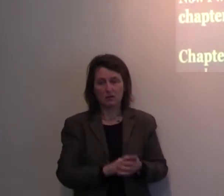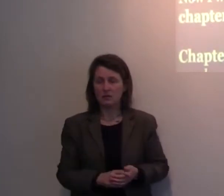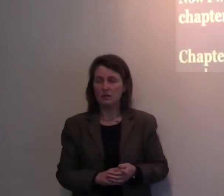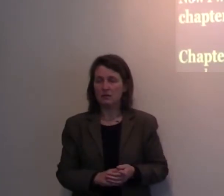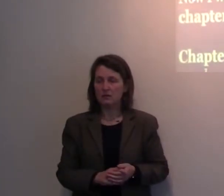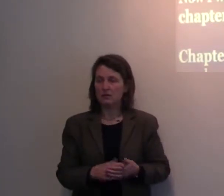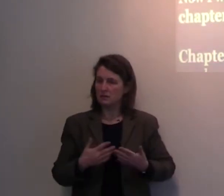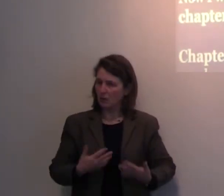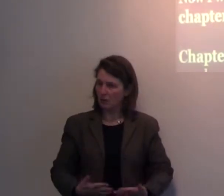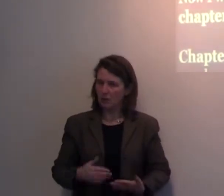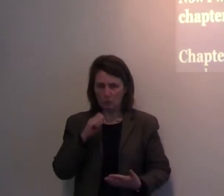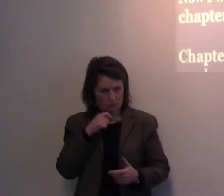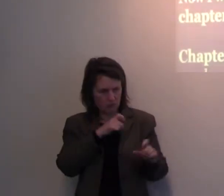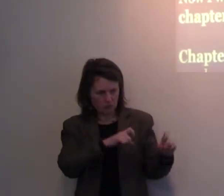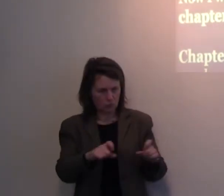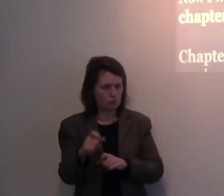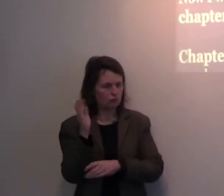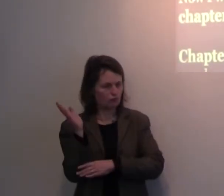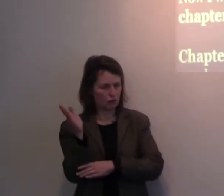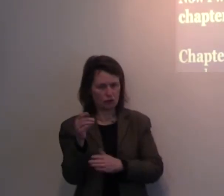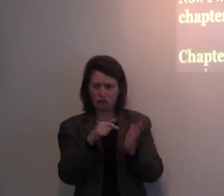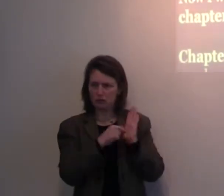Now I will continue preaching from chapter 1.